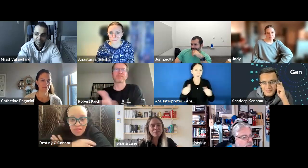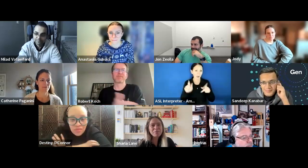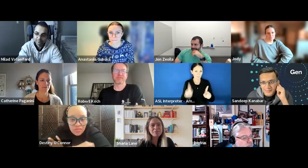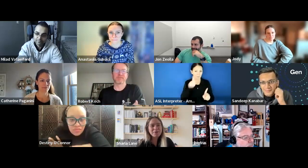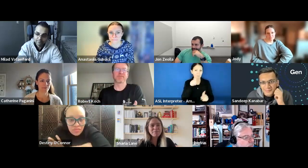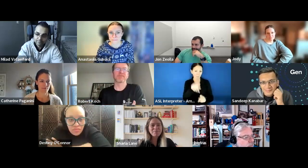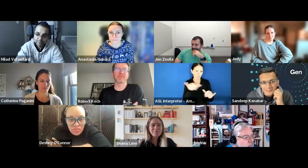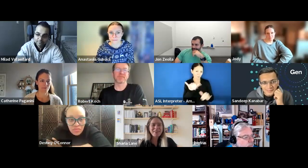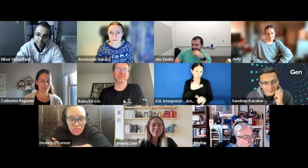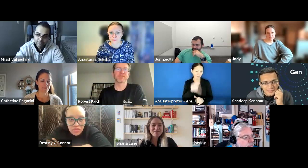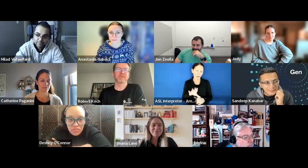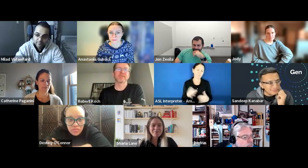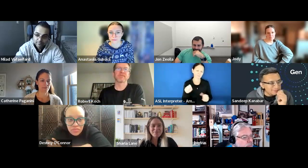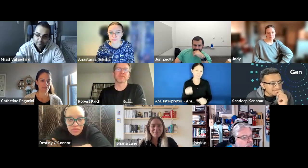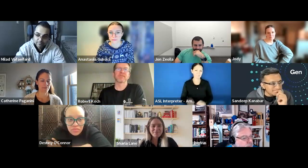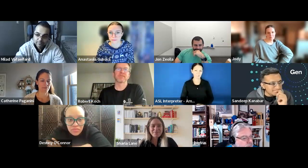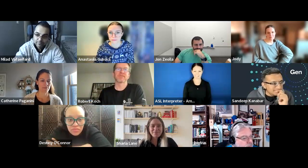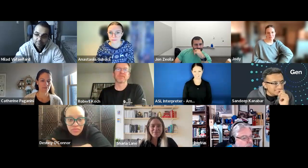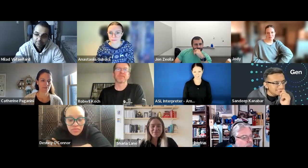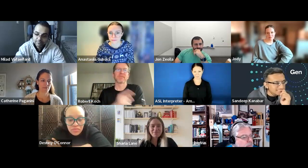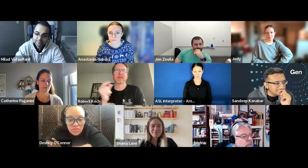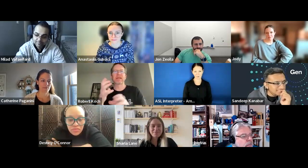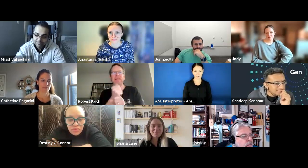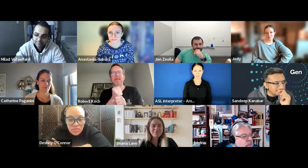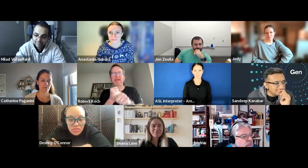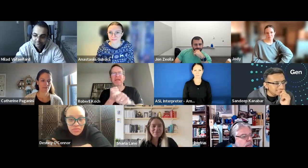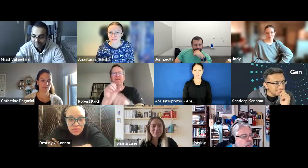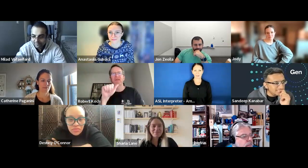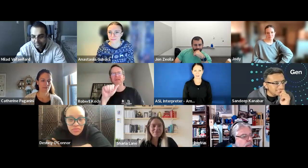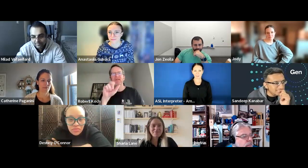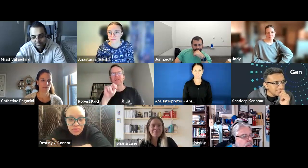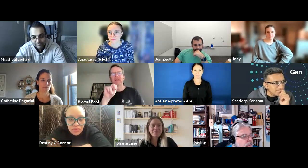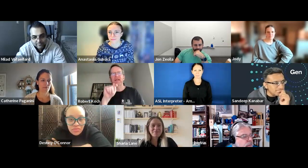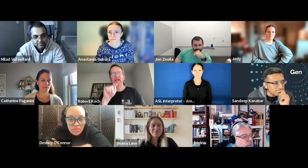with you too, Rob. So, yeah. Yes, for sure.